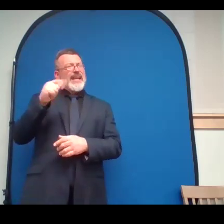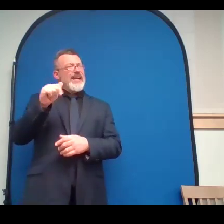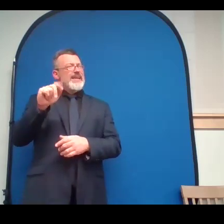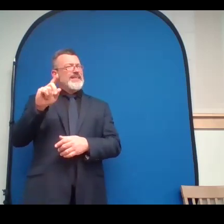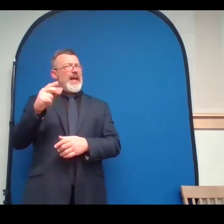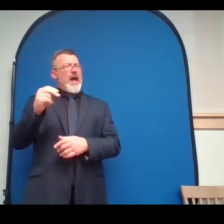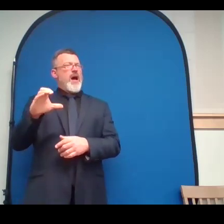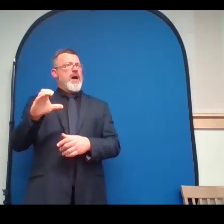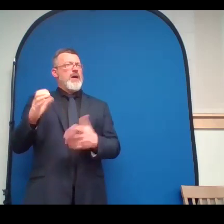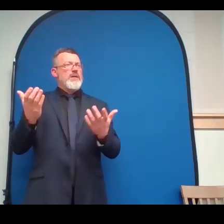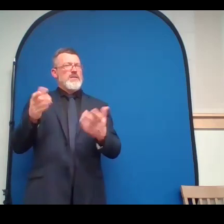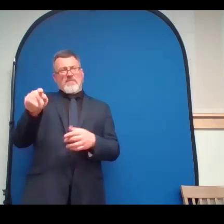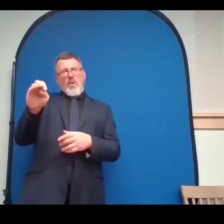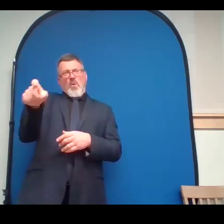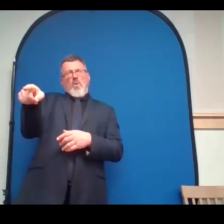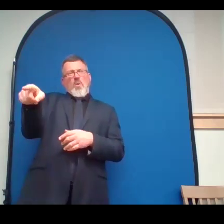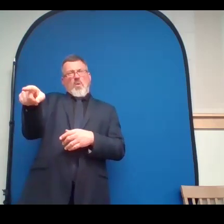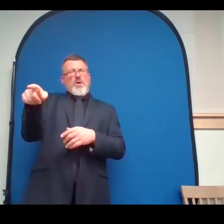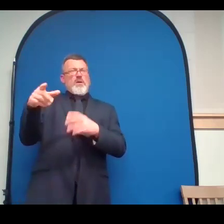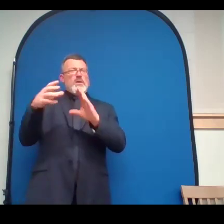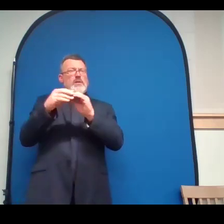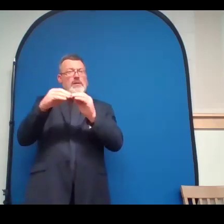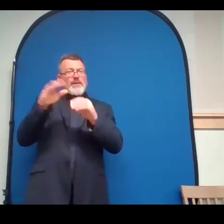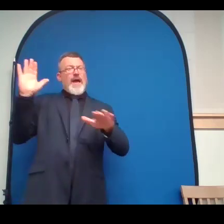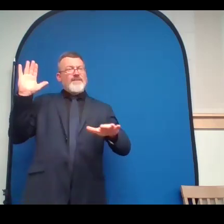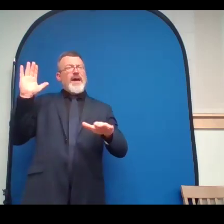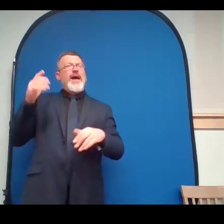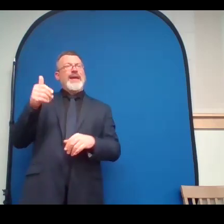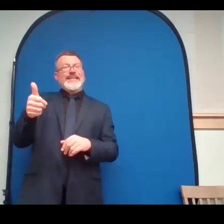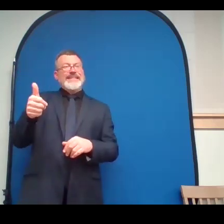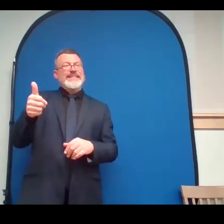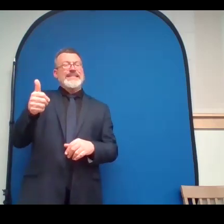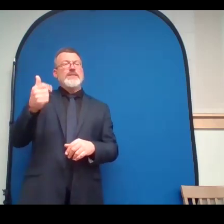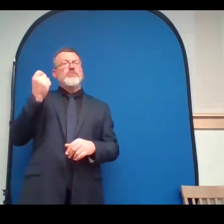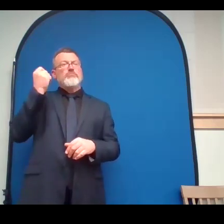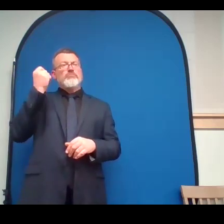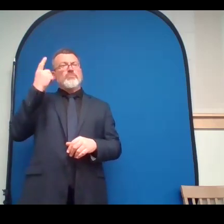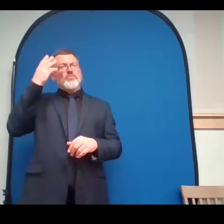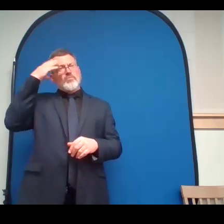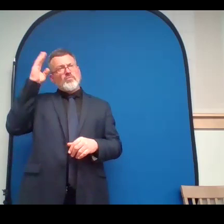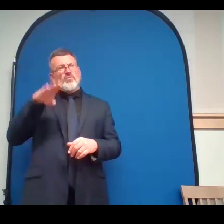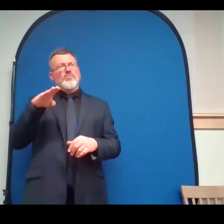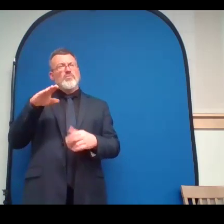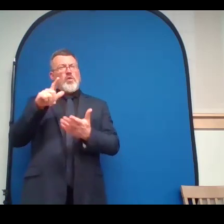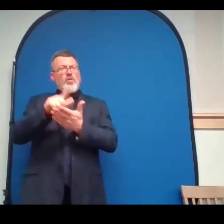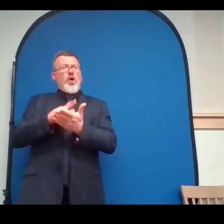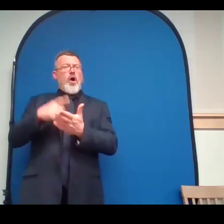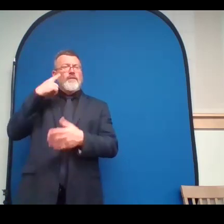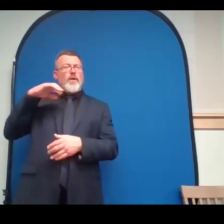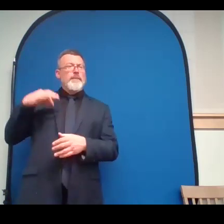testimony, with his understanding of the laws in Maine, as well as his connections in